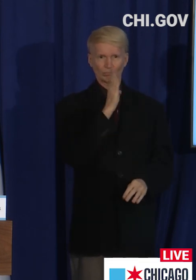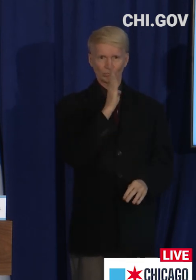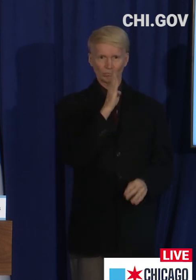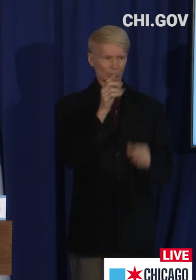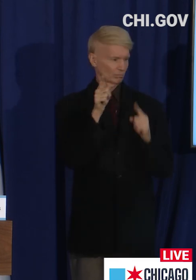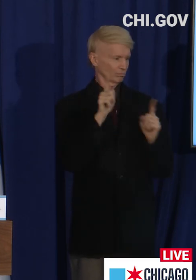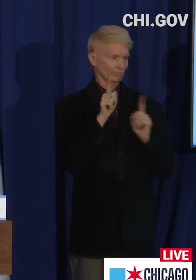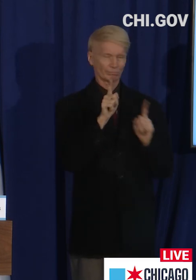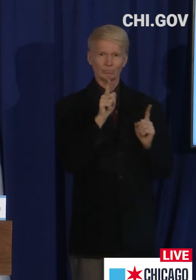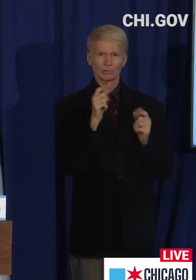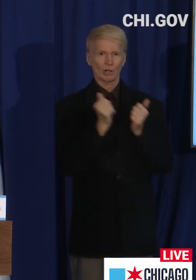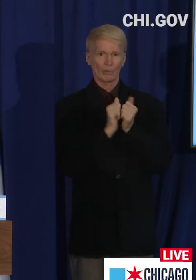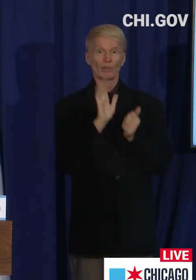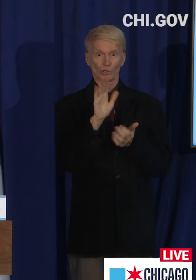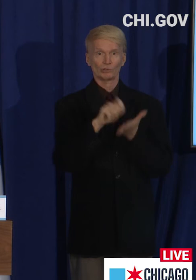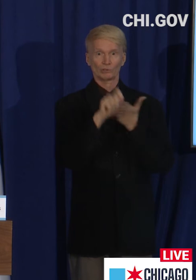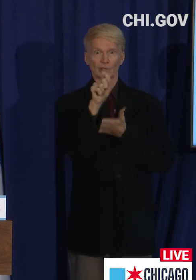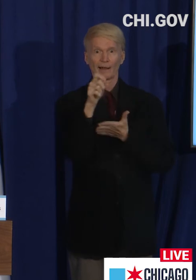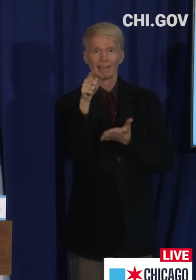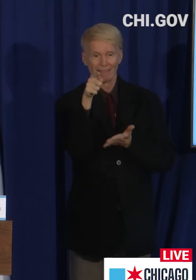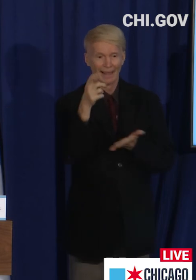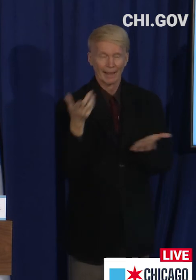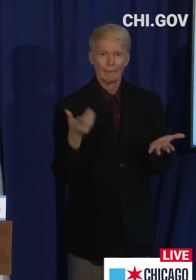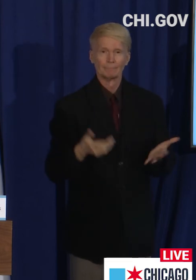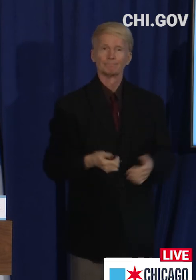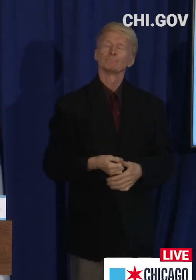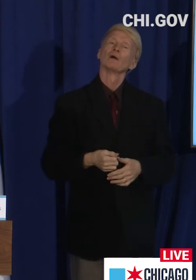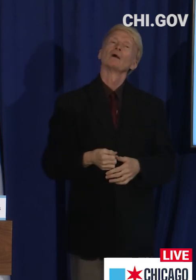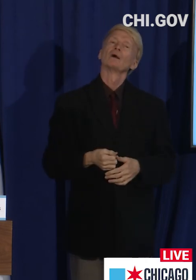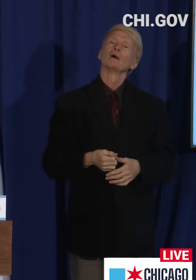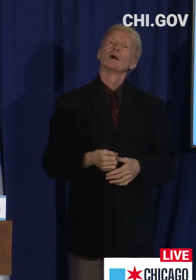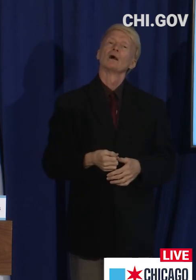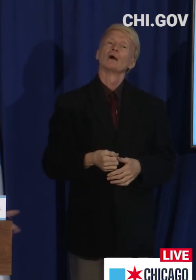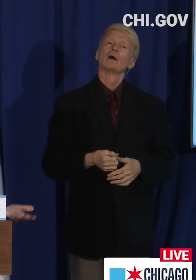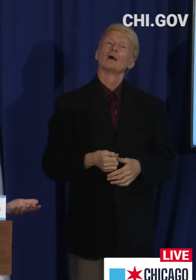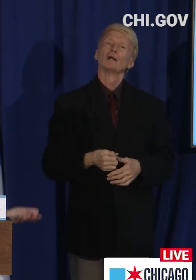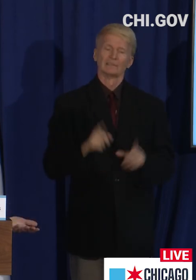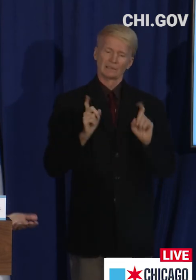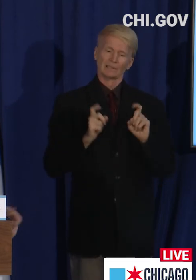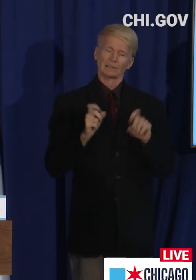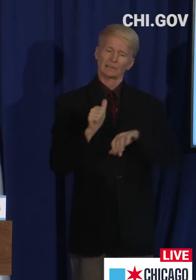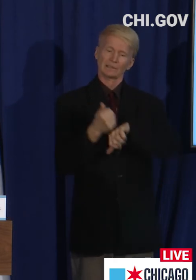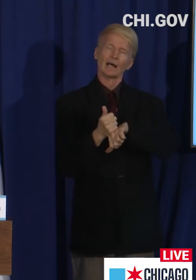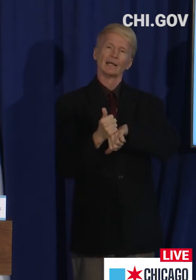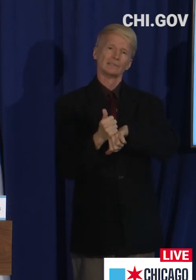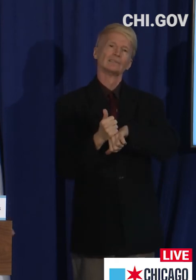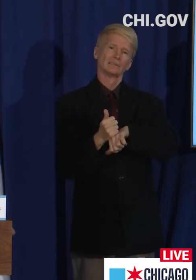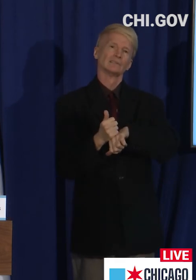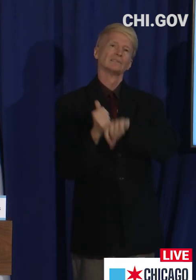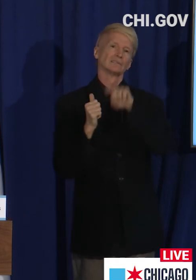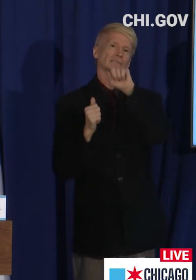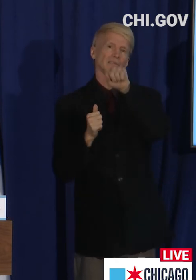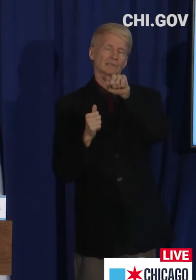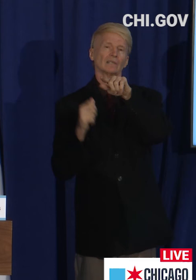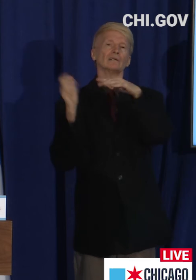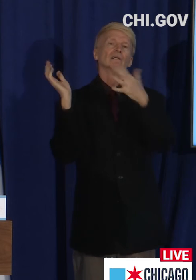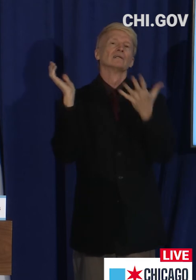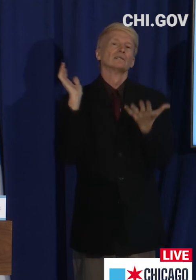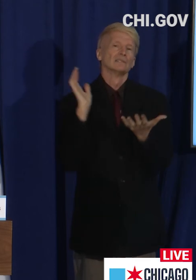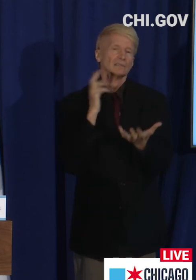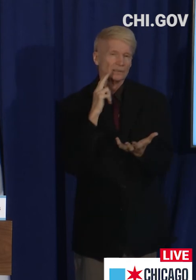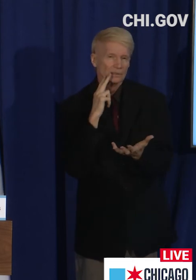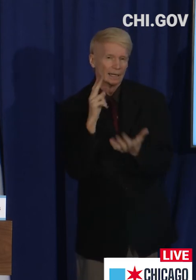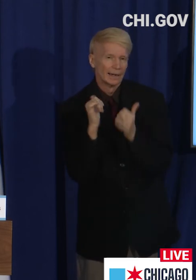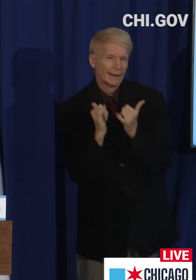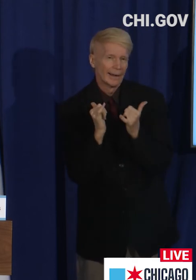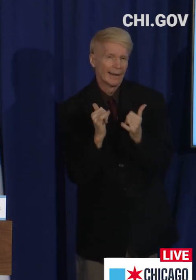is with your provider. The city, of course, is going to continue to push testing sites, but it's getting cold there too. So we're doing a lot of work